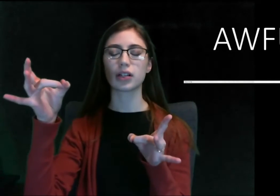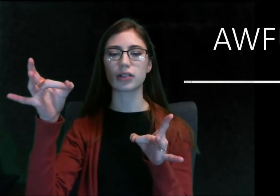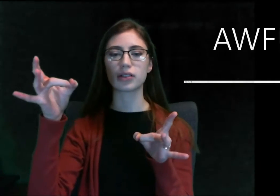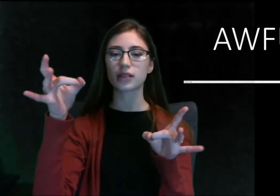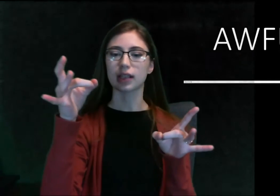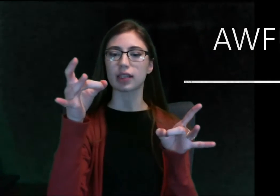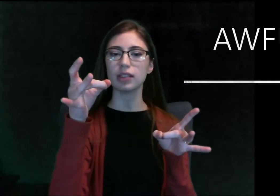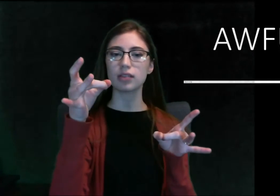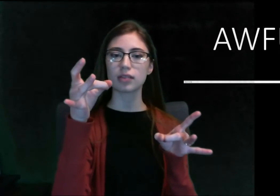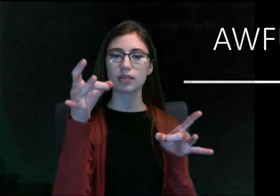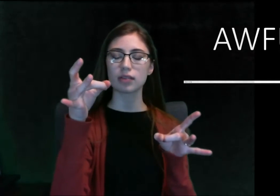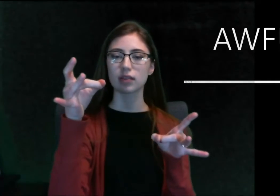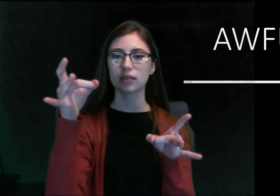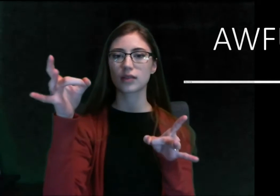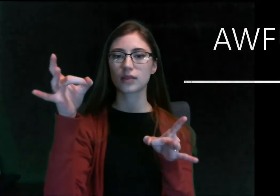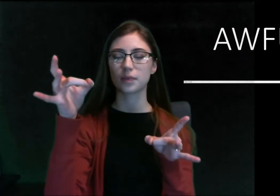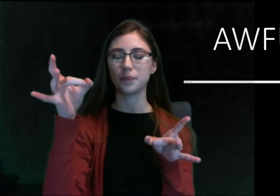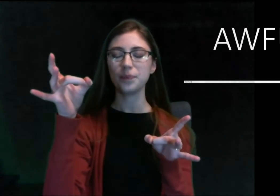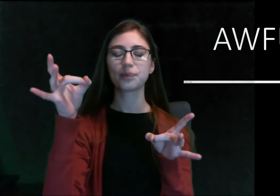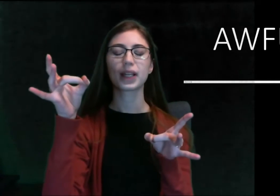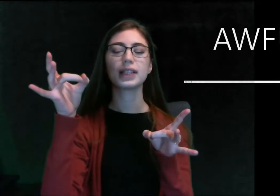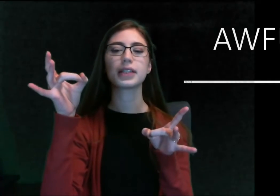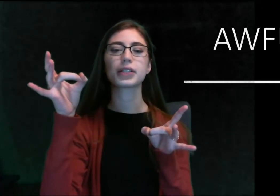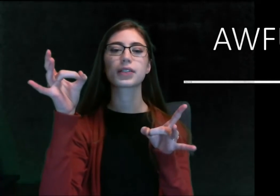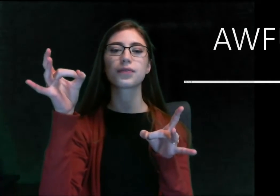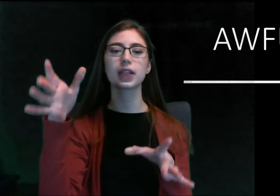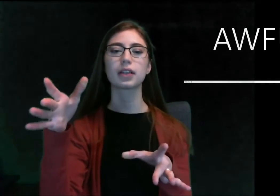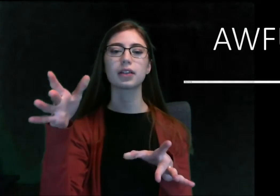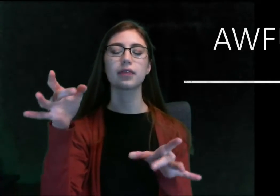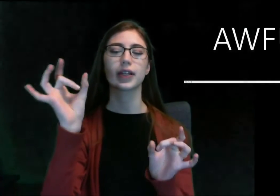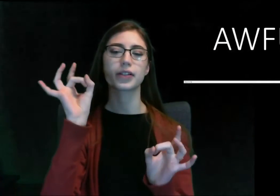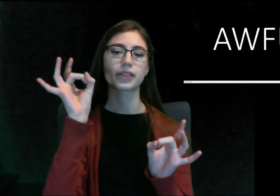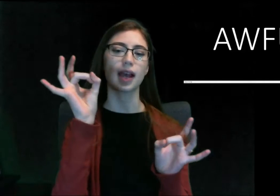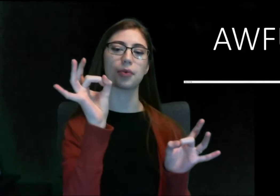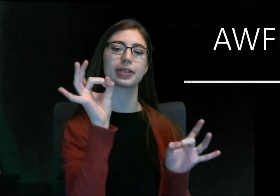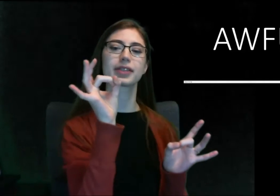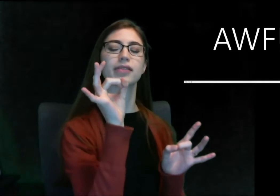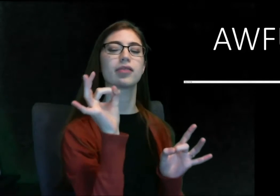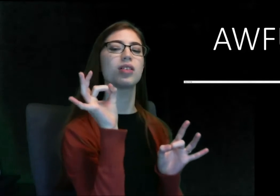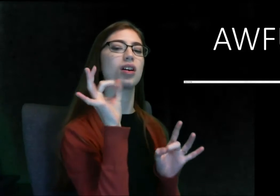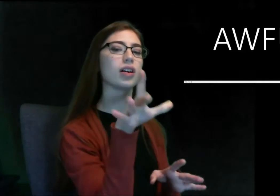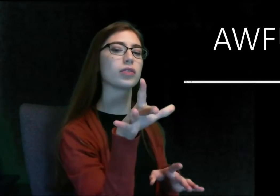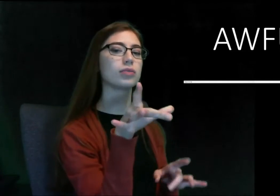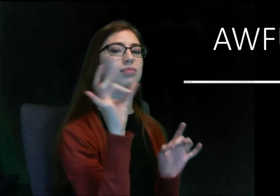turned like this, and then you just flick your fingers outwards. Awful,